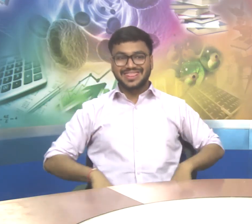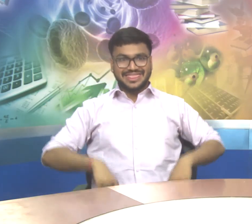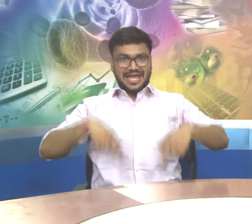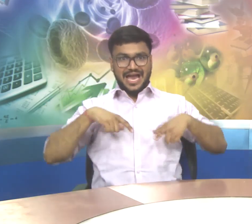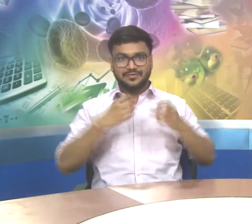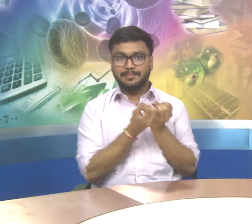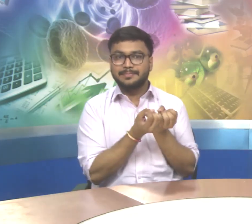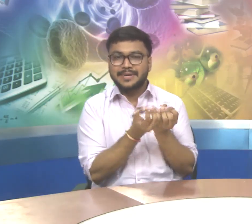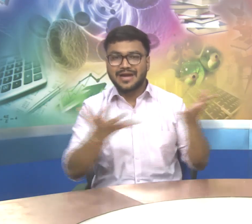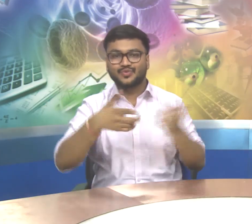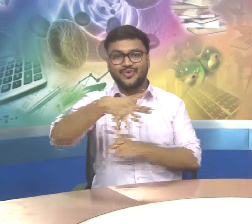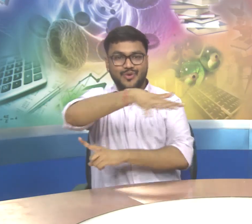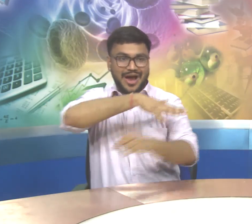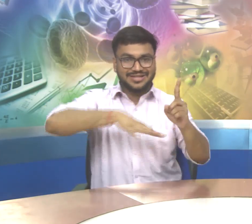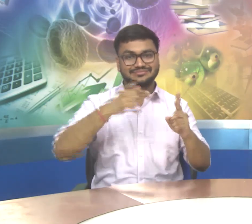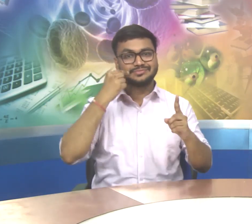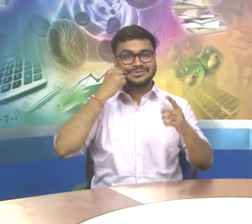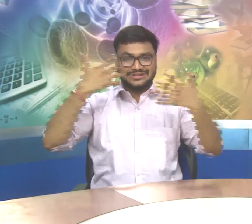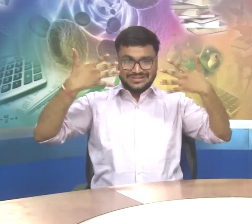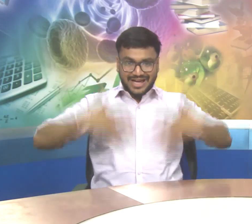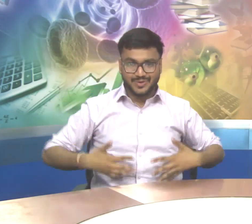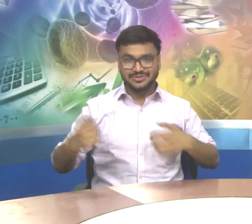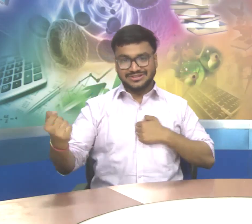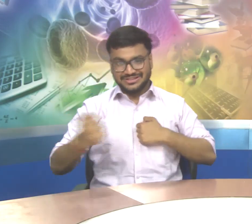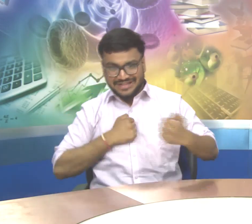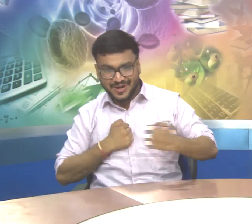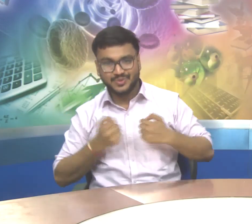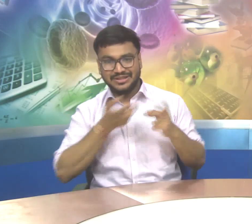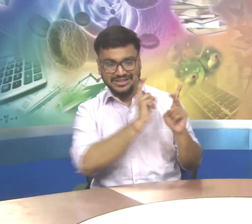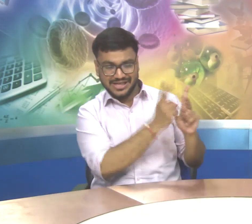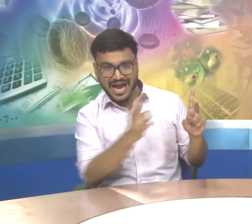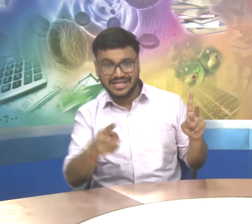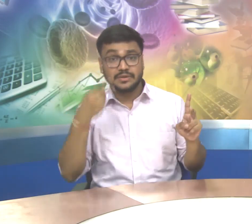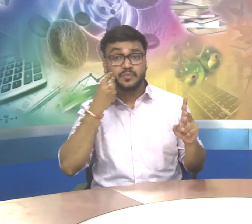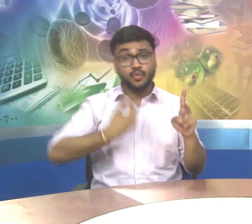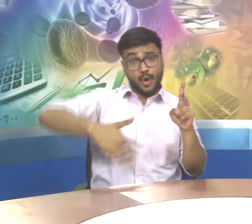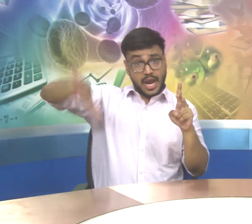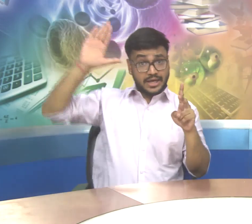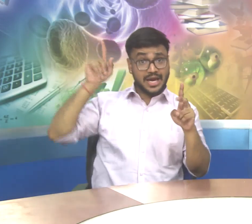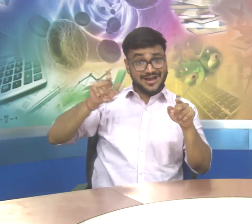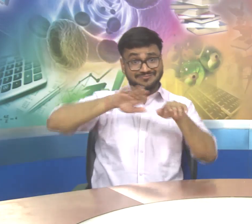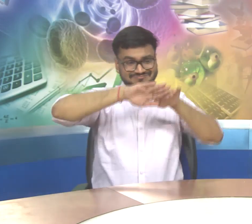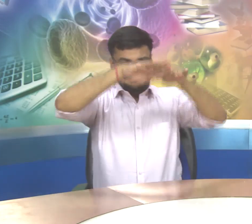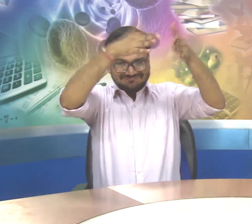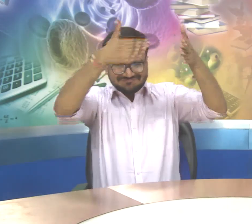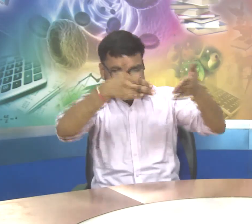First is land, which is very important because many living organisms,